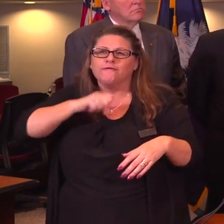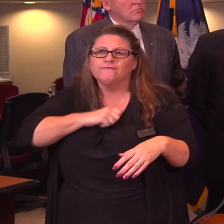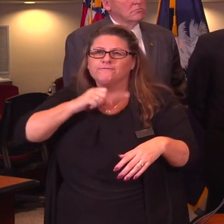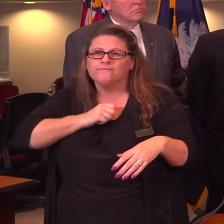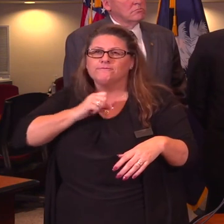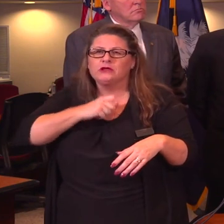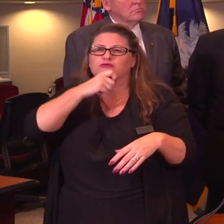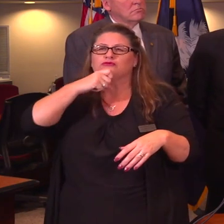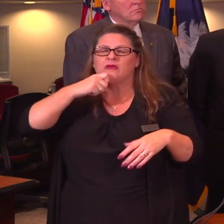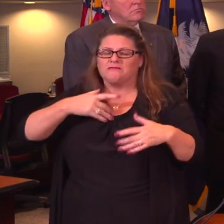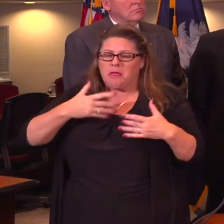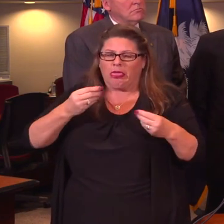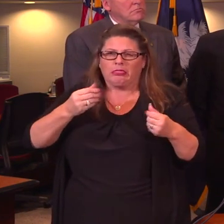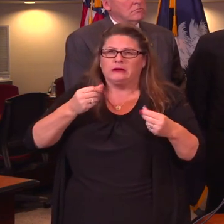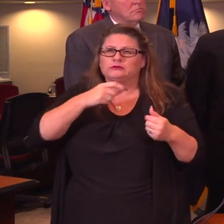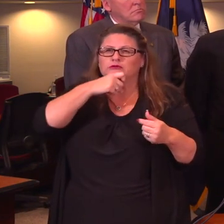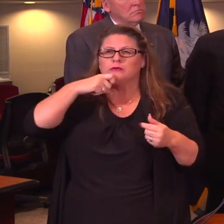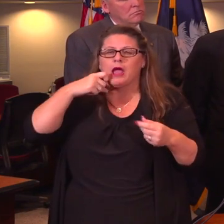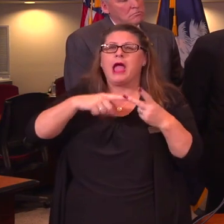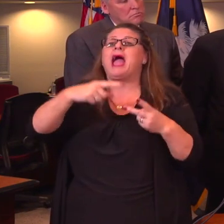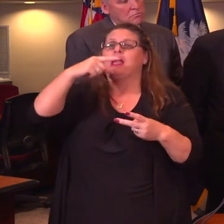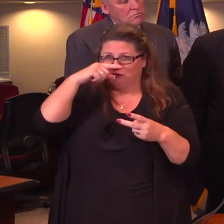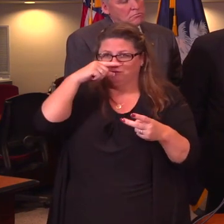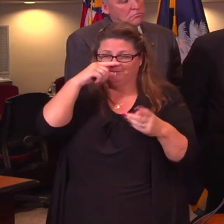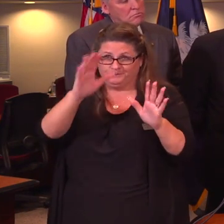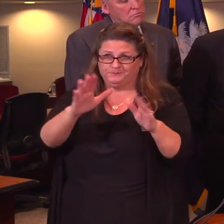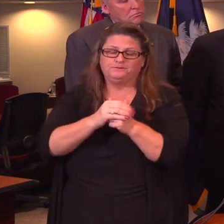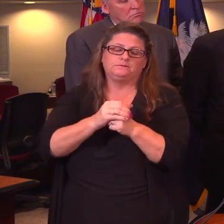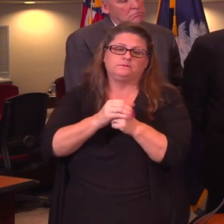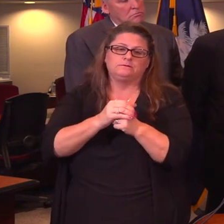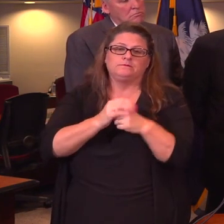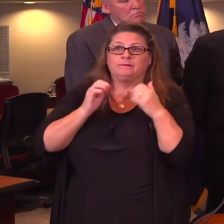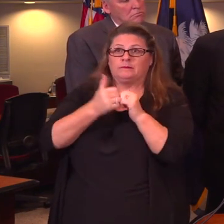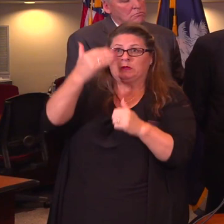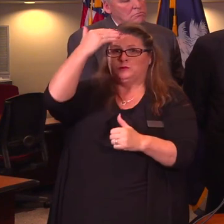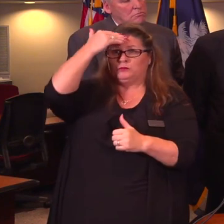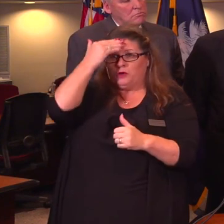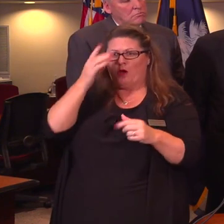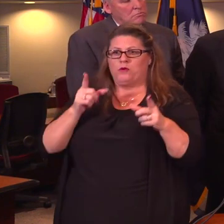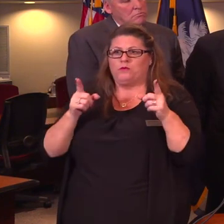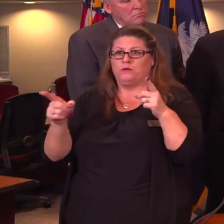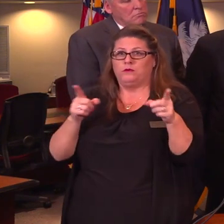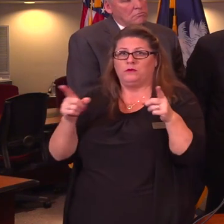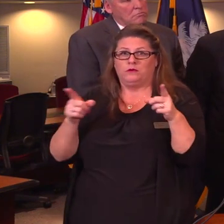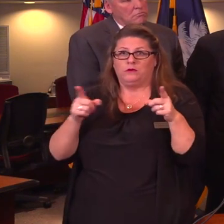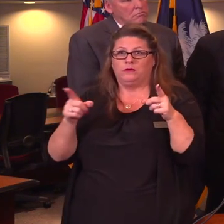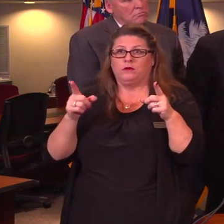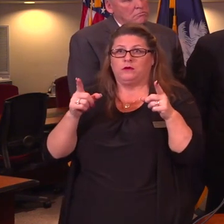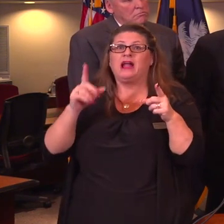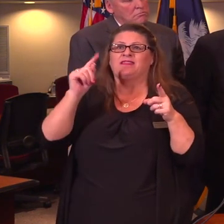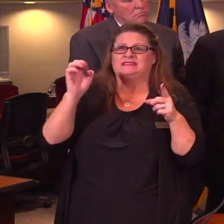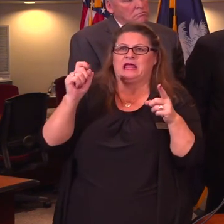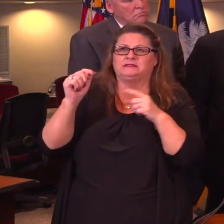and sneezing. And so the ability to make a distinction between those illnesses with a diagnostic test